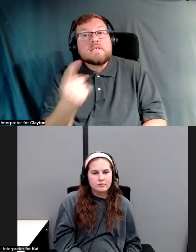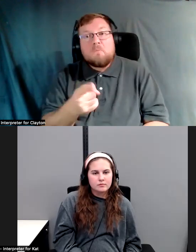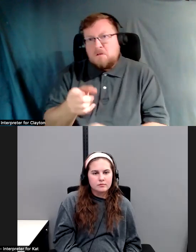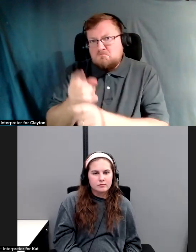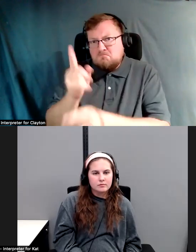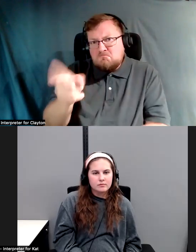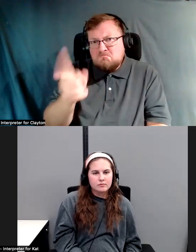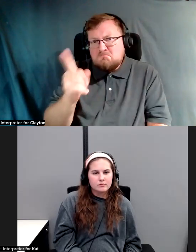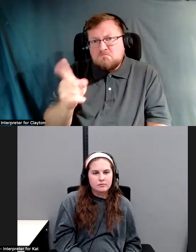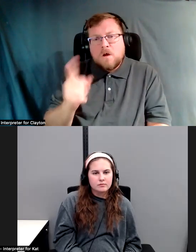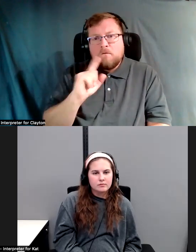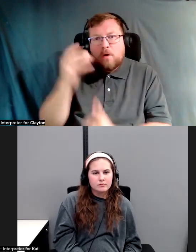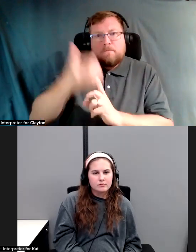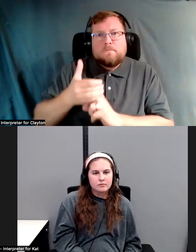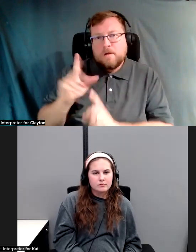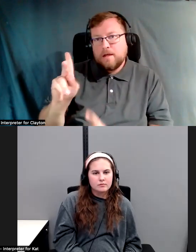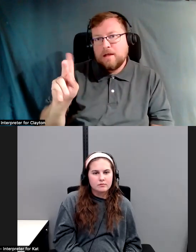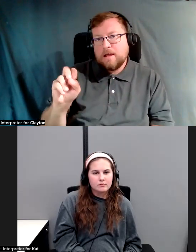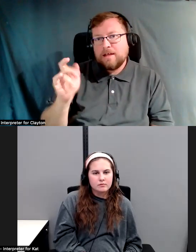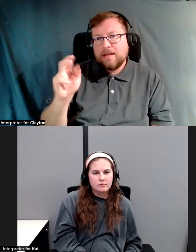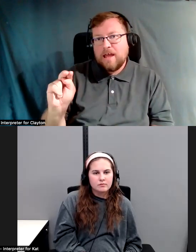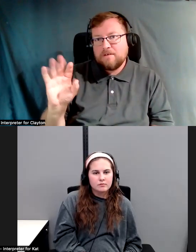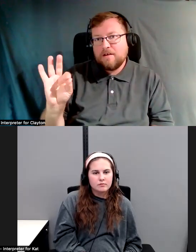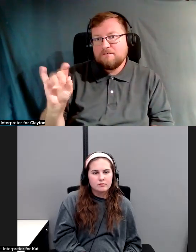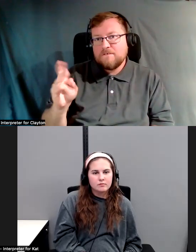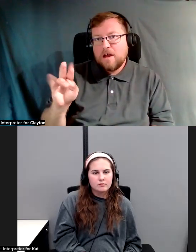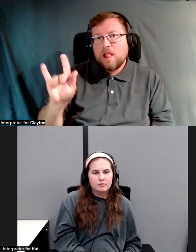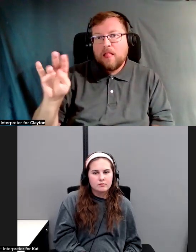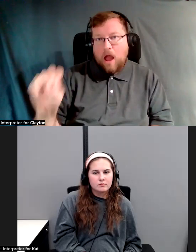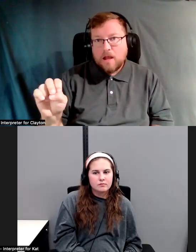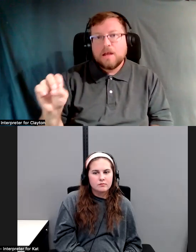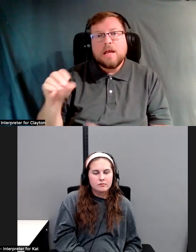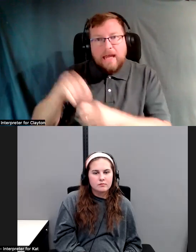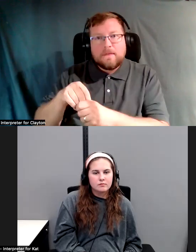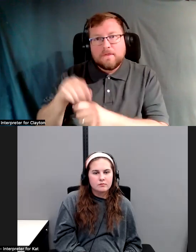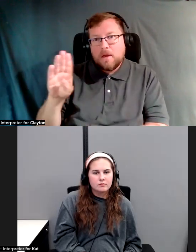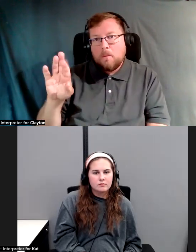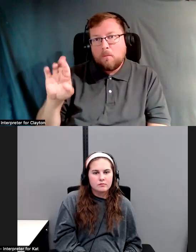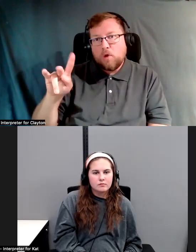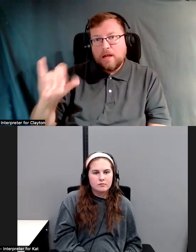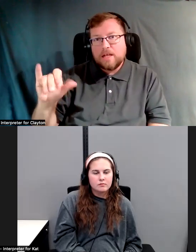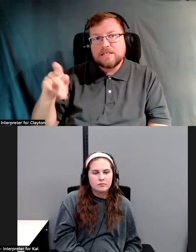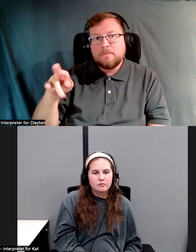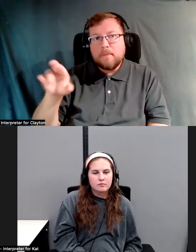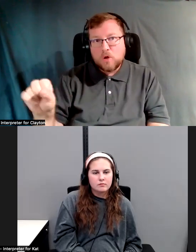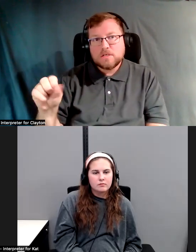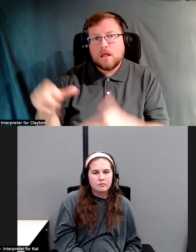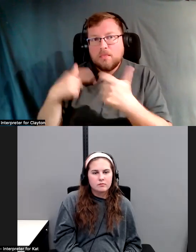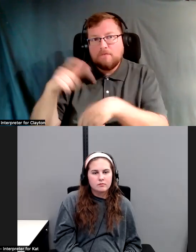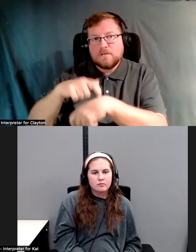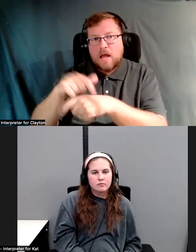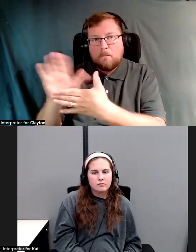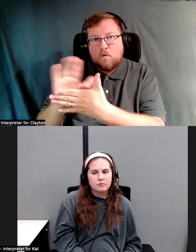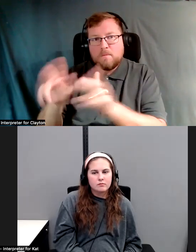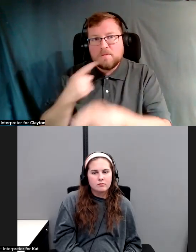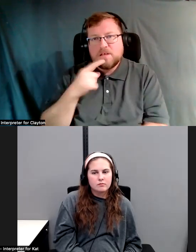Kevin Federline in the Britney Spears Lifetime movie. These people were, you know, challenging me and saying I shouldn't do that. And I was